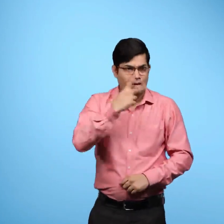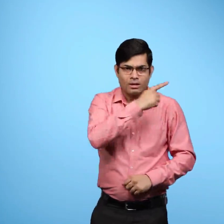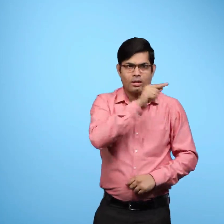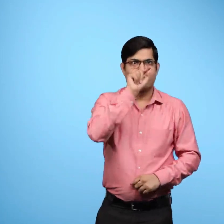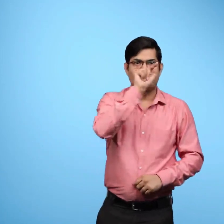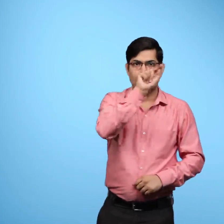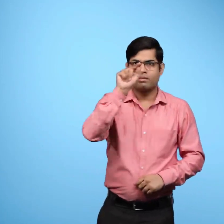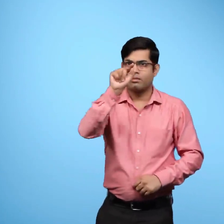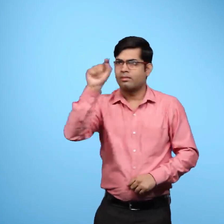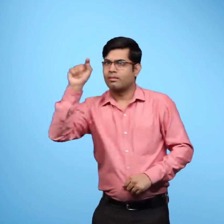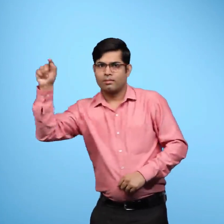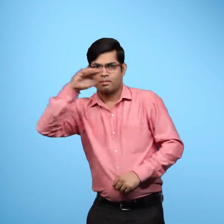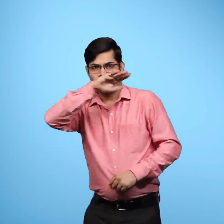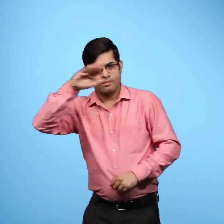in lines and columns.